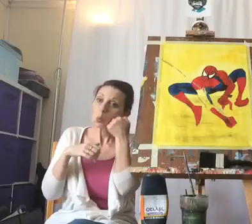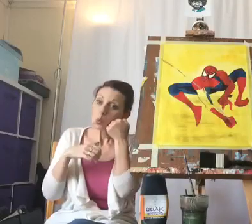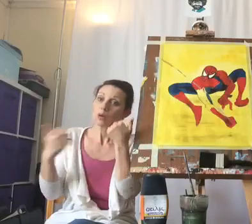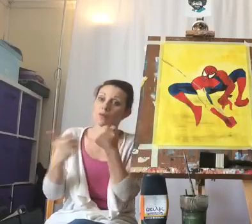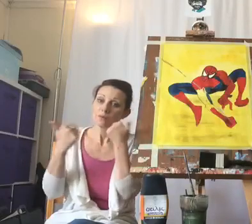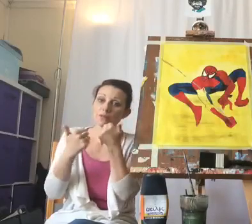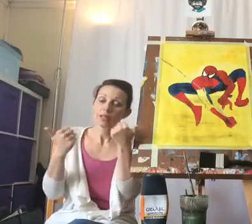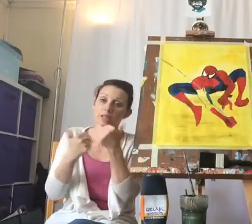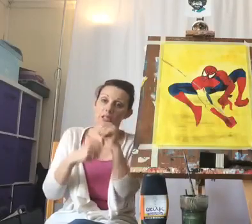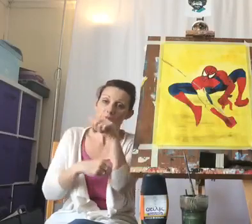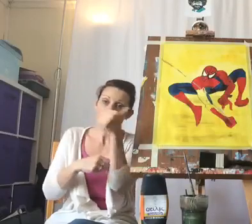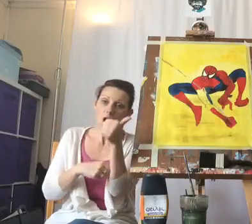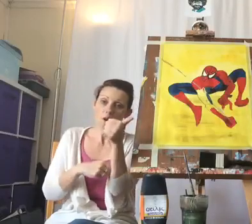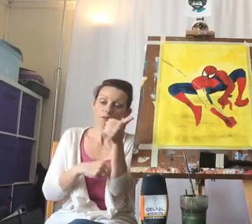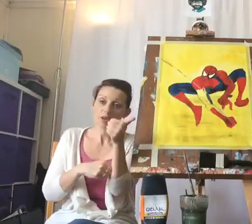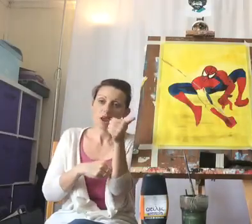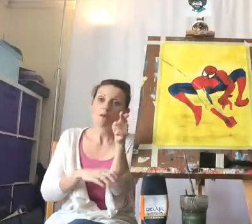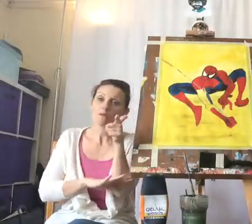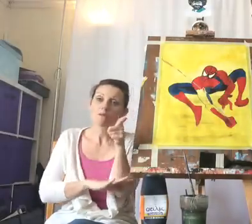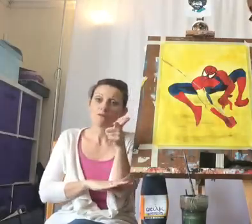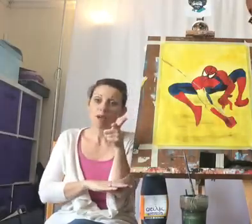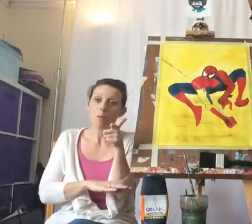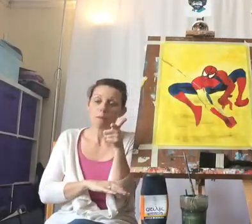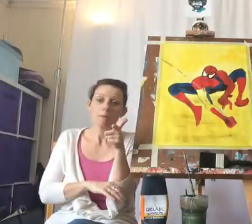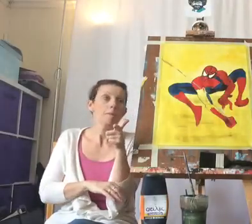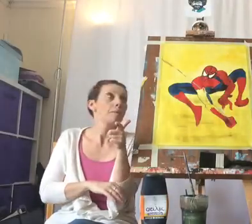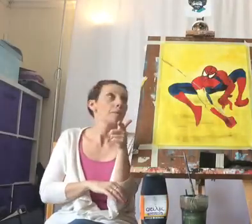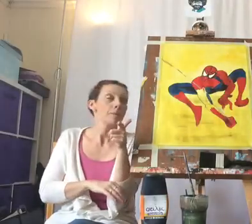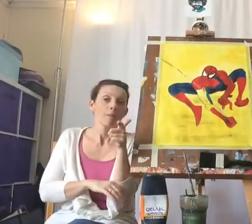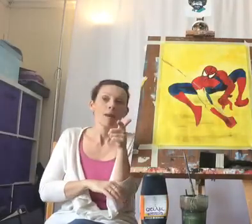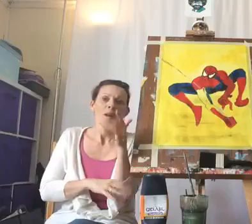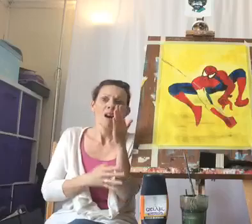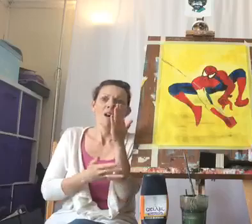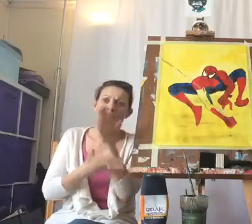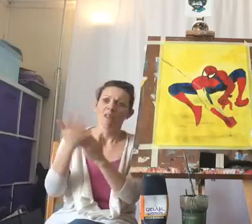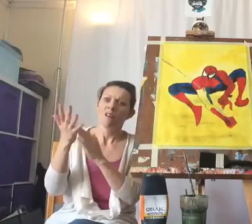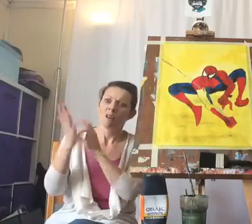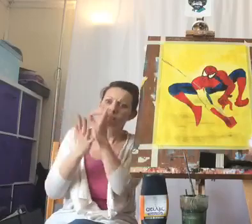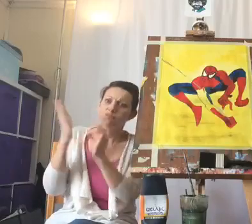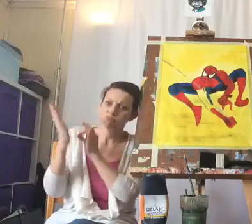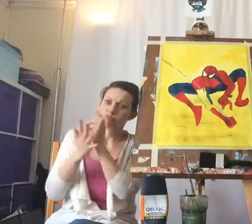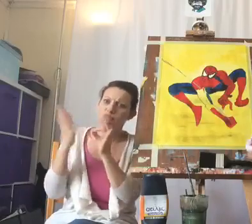this. It is quite ambitious to do it in half an hour